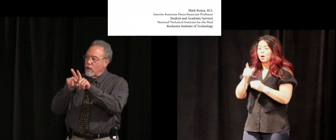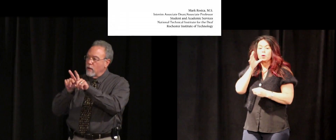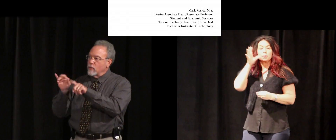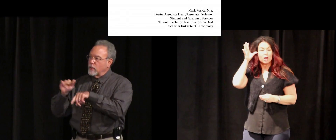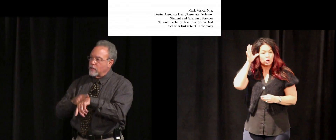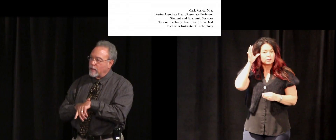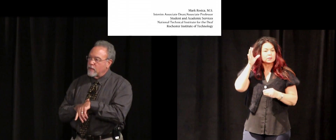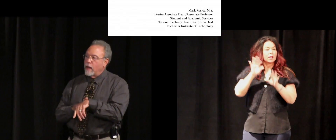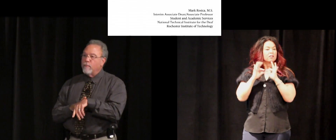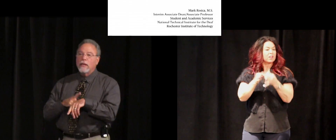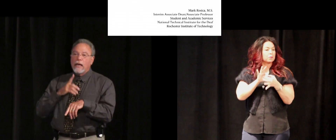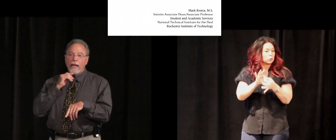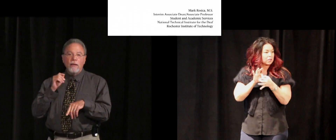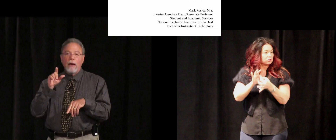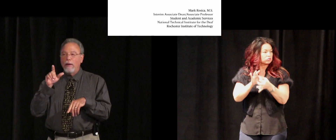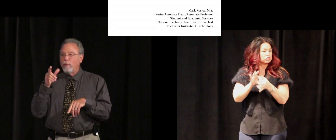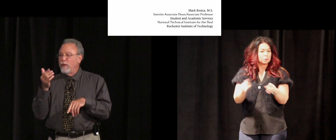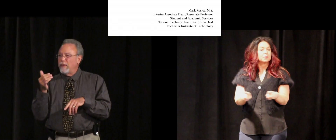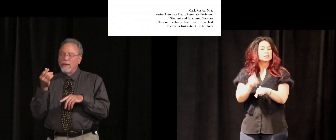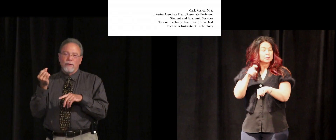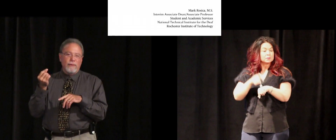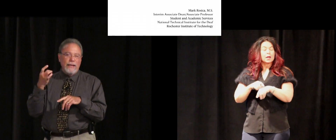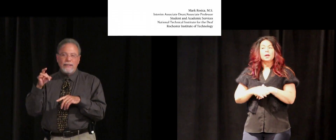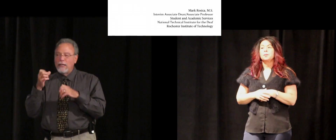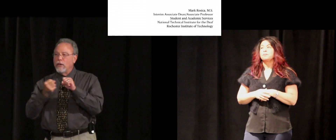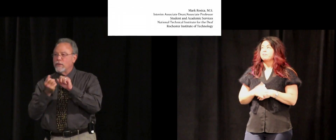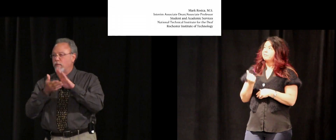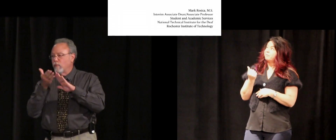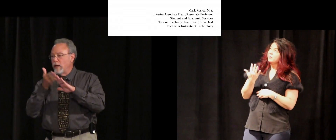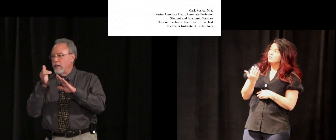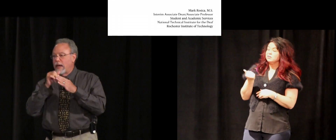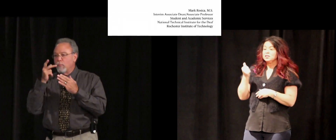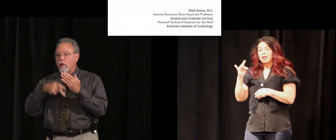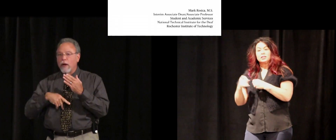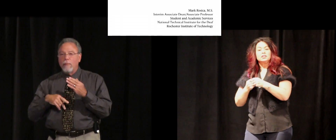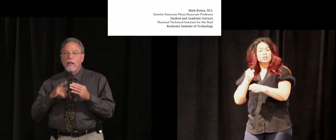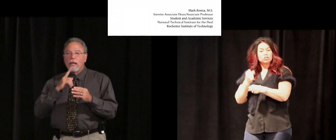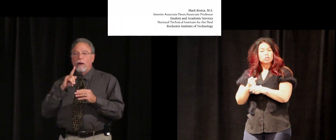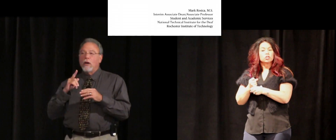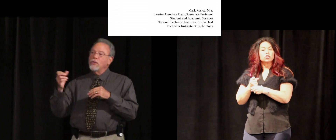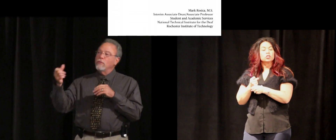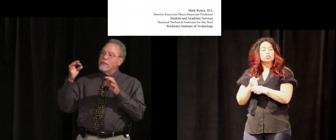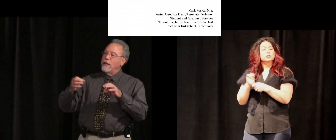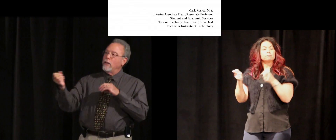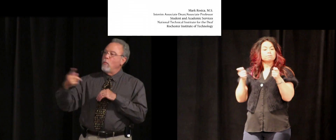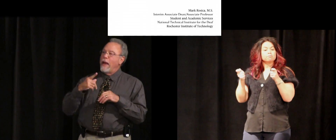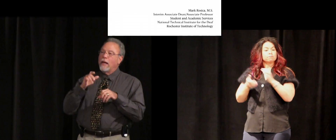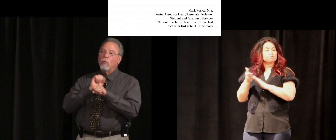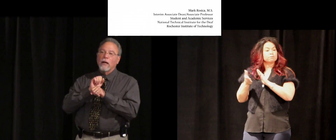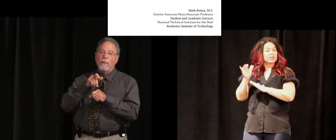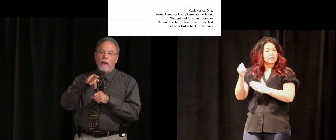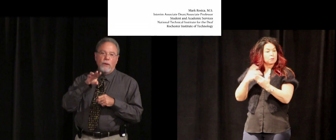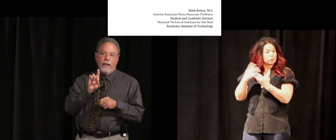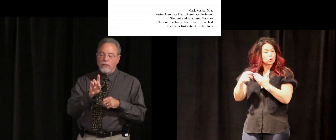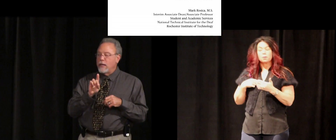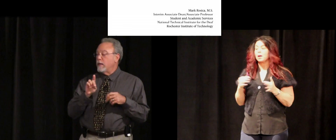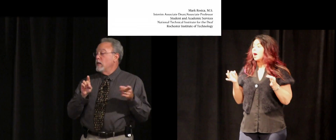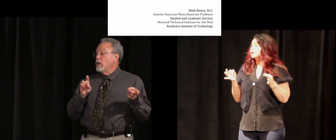like the front of a church. It's called a vestibule. It's an old word, but we still use it. Program, and that was a